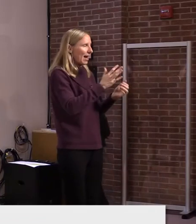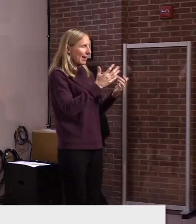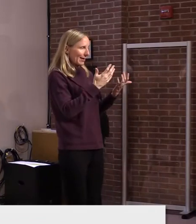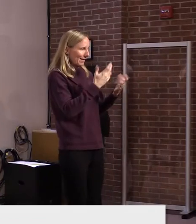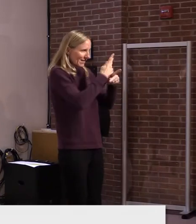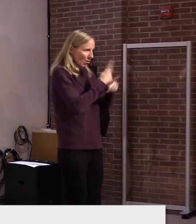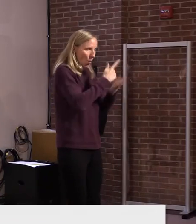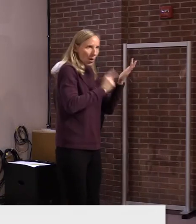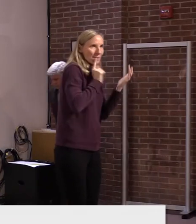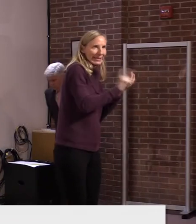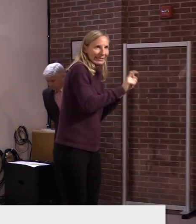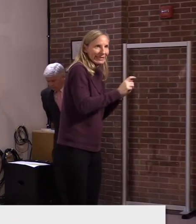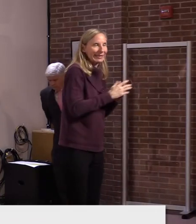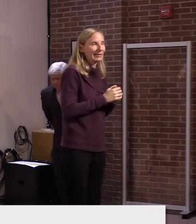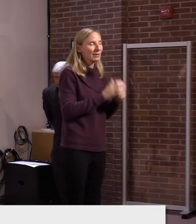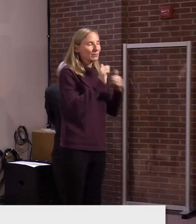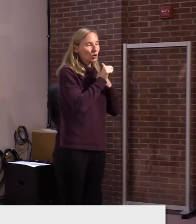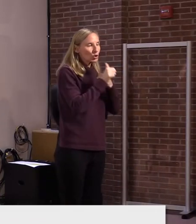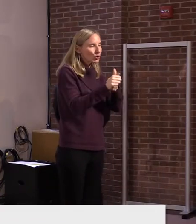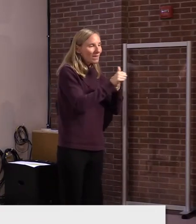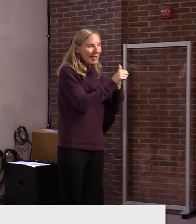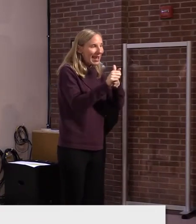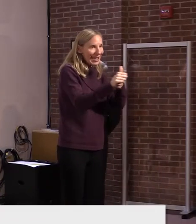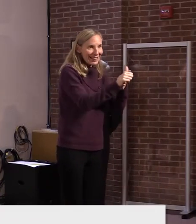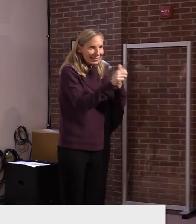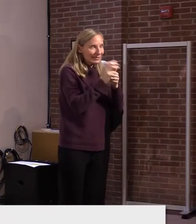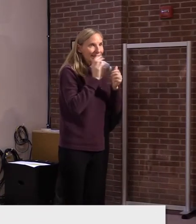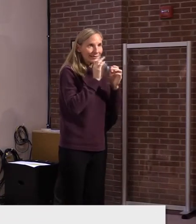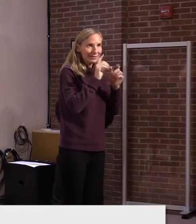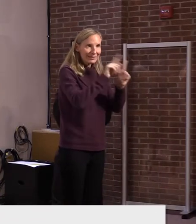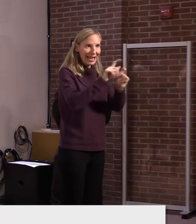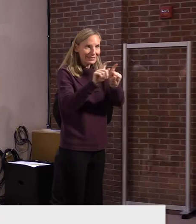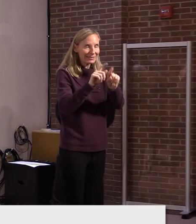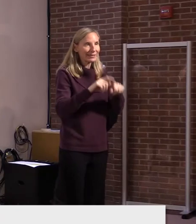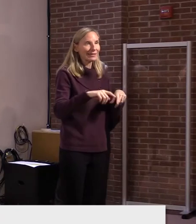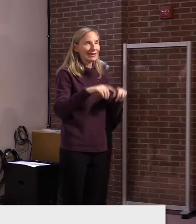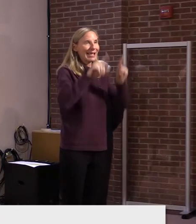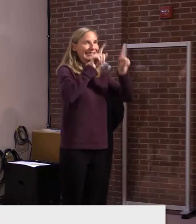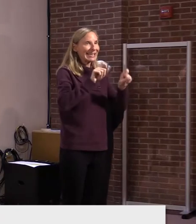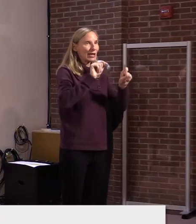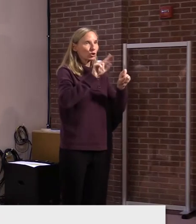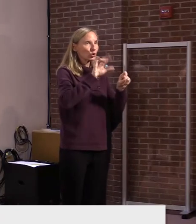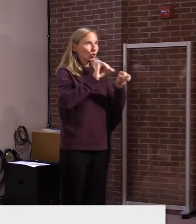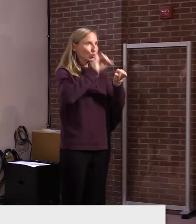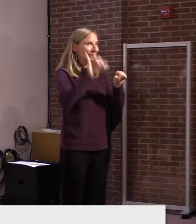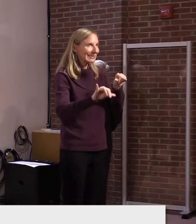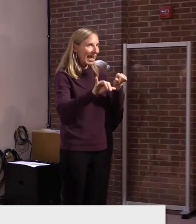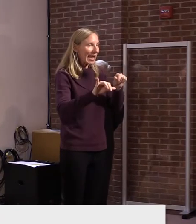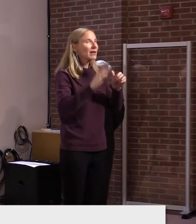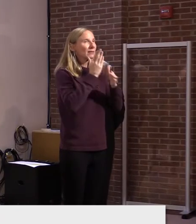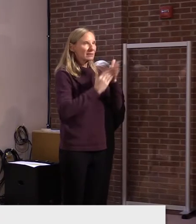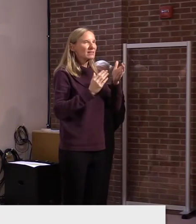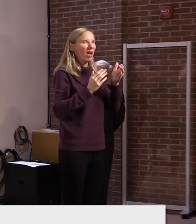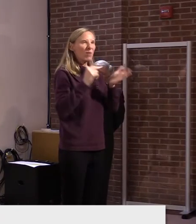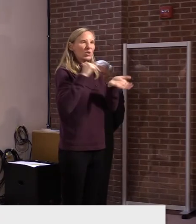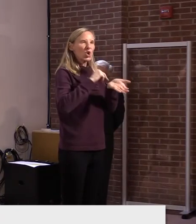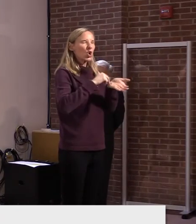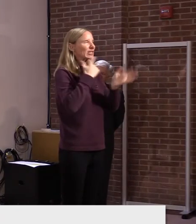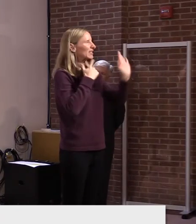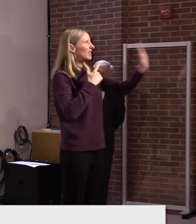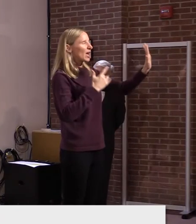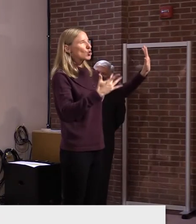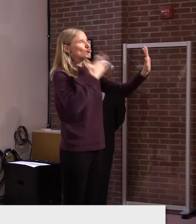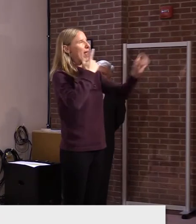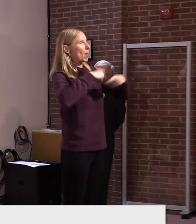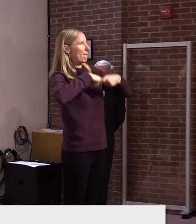announcement, as we started messaging out on Test to Stay, we had school nurses reach out and say, we'd like to pause surveillance testing, and that was followed up